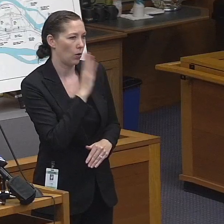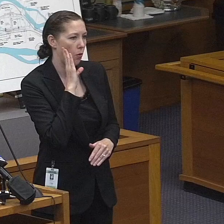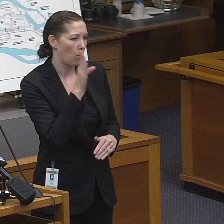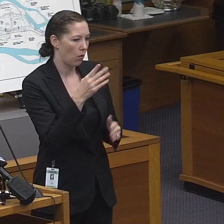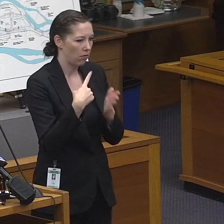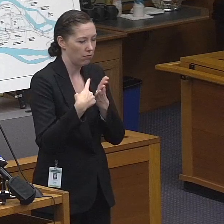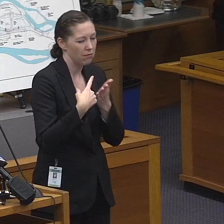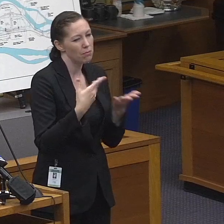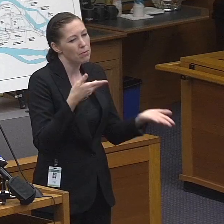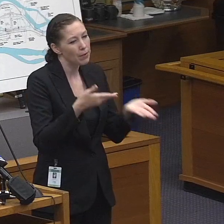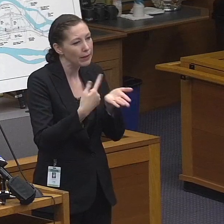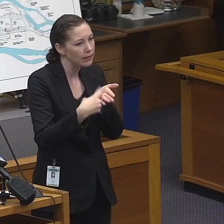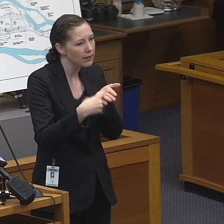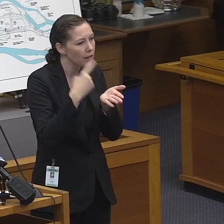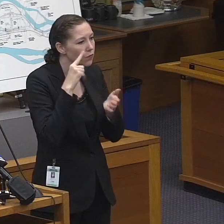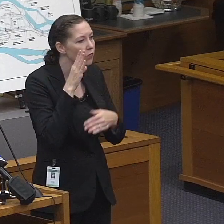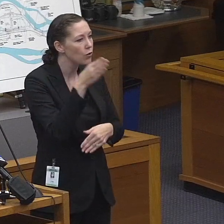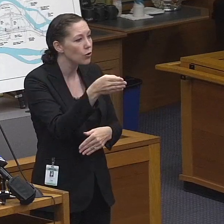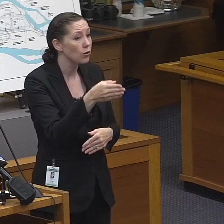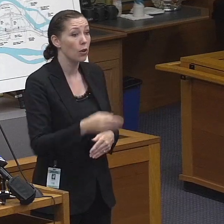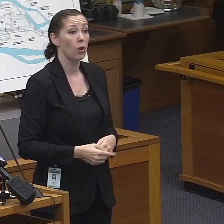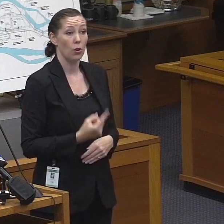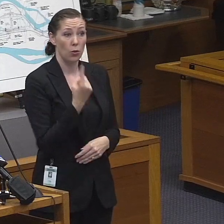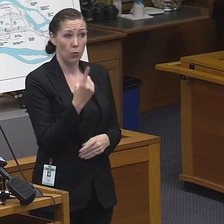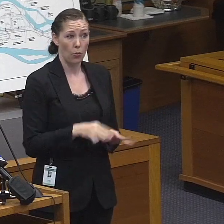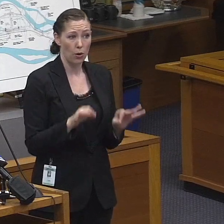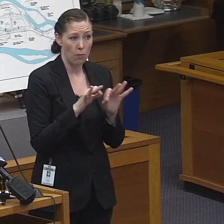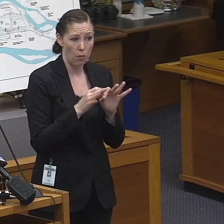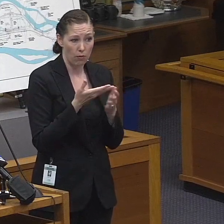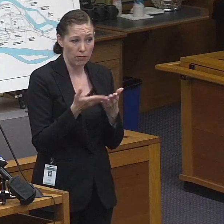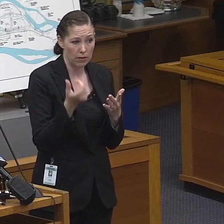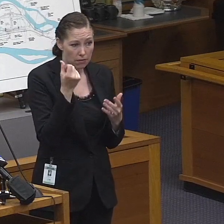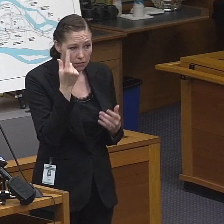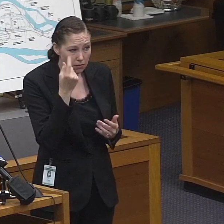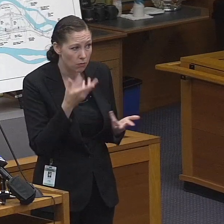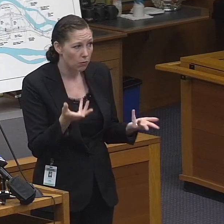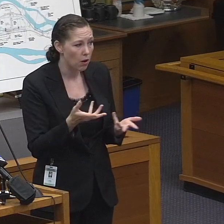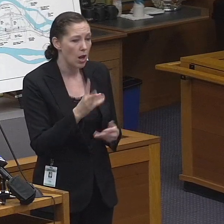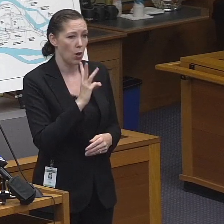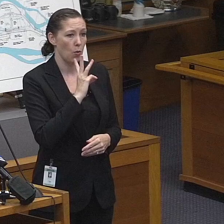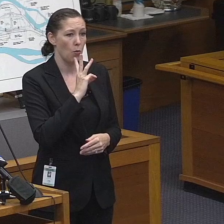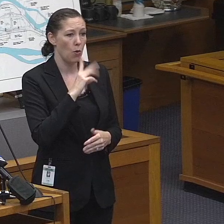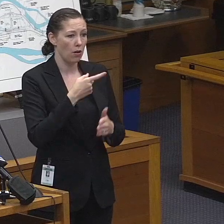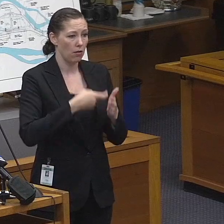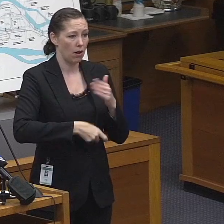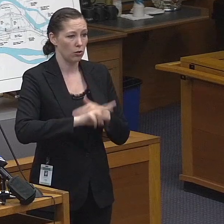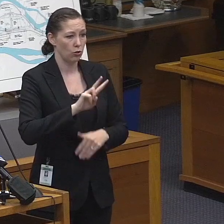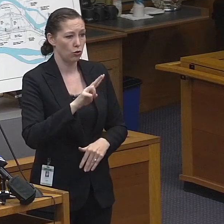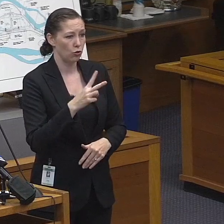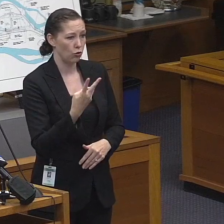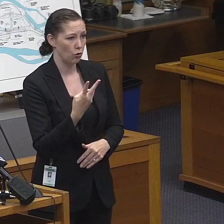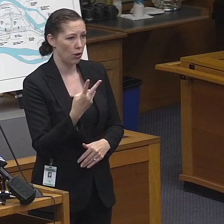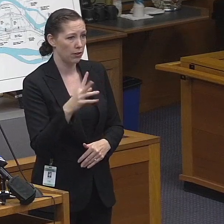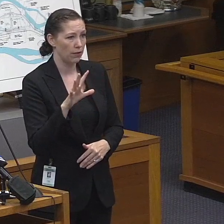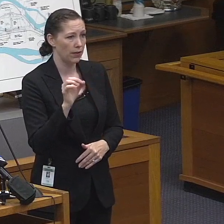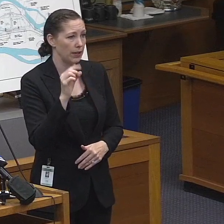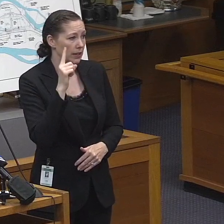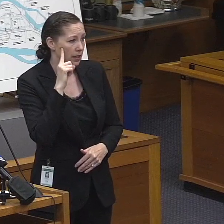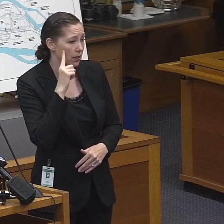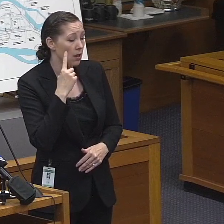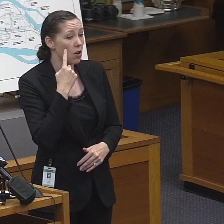may discuss that in the future. I think one important thing to understand is that water costs $2.50 for